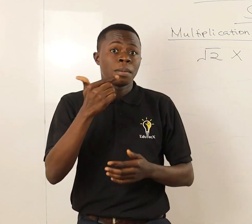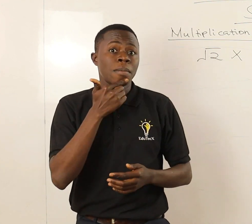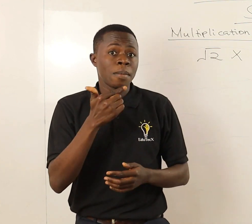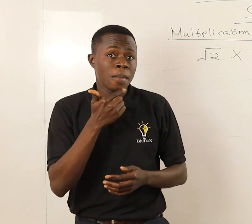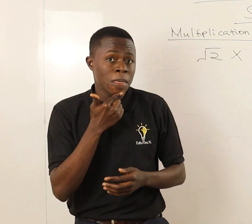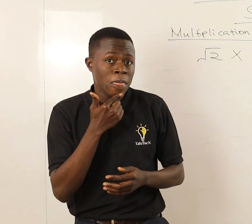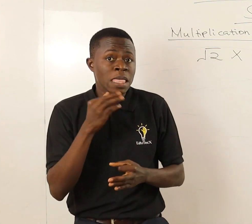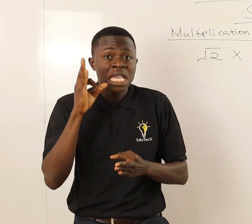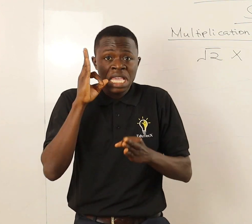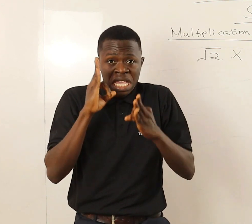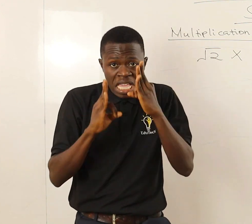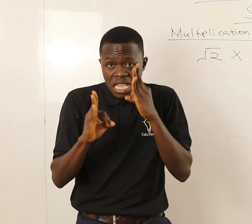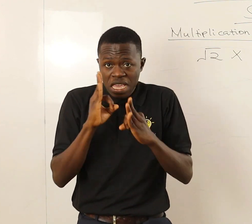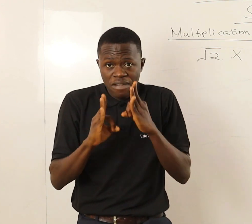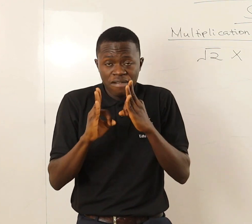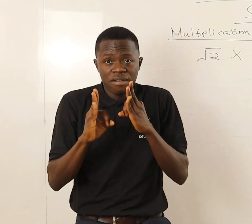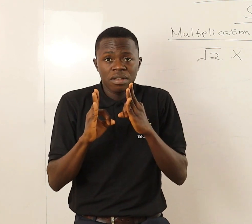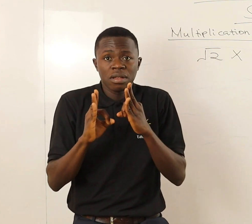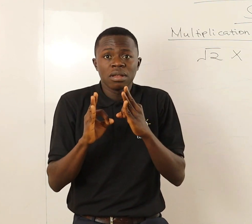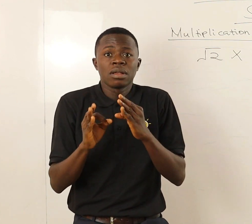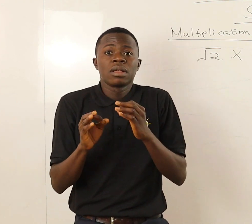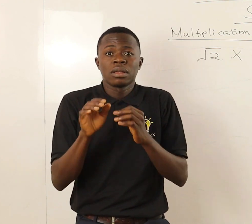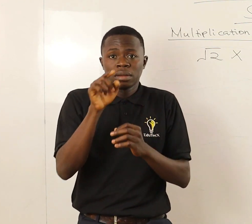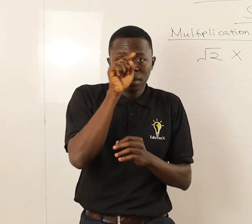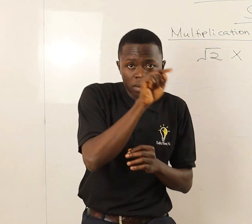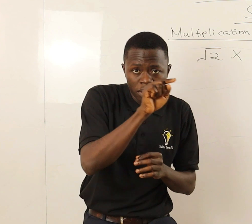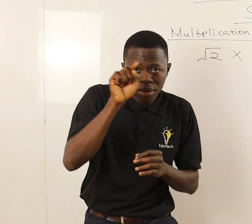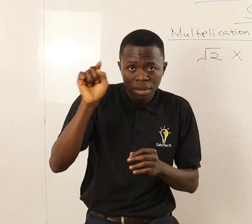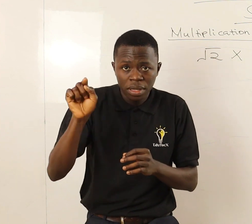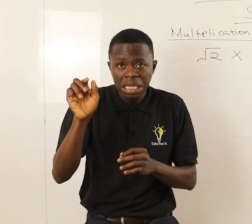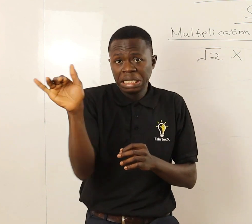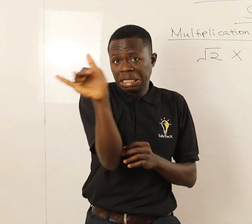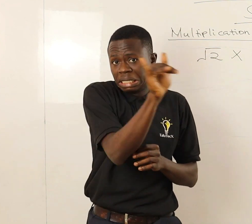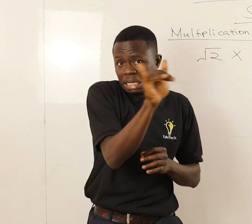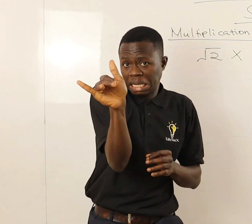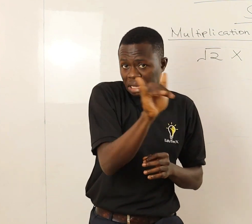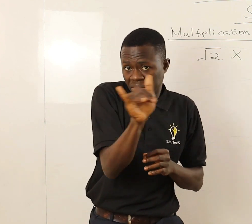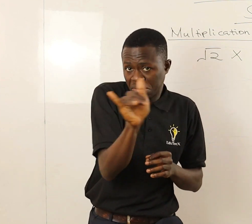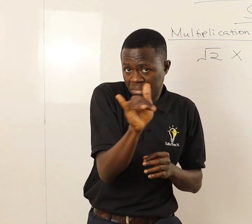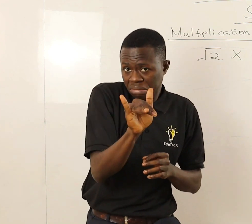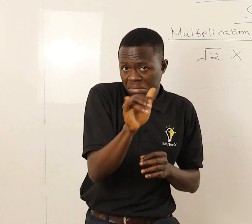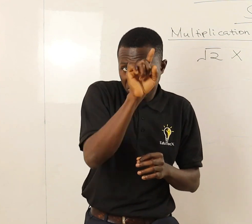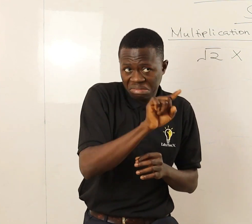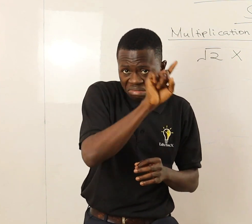with multiplication of sets, if the numbers under the square root sign are the same or they are not the